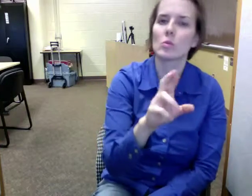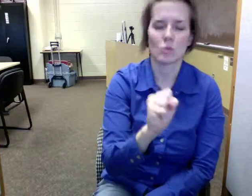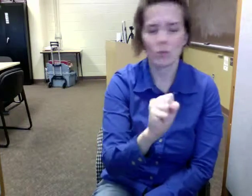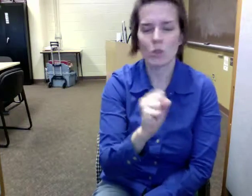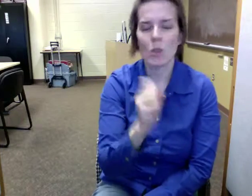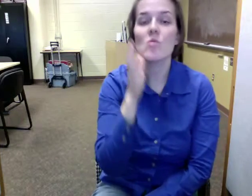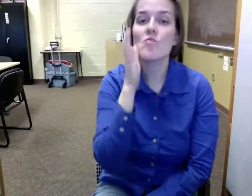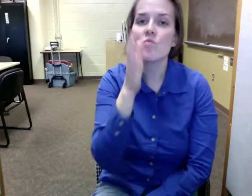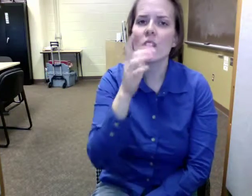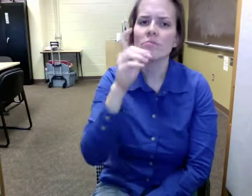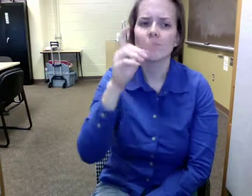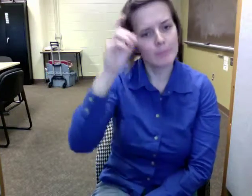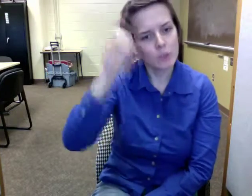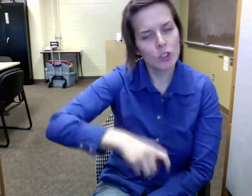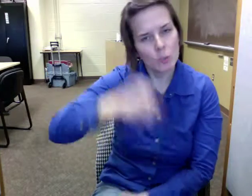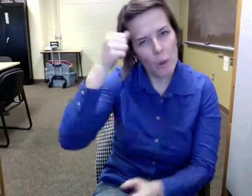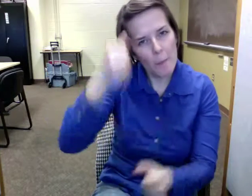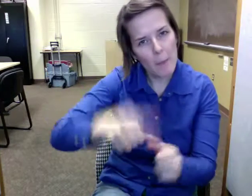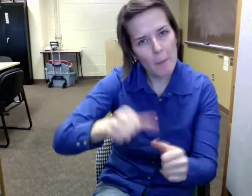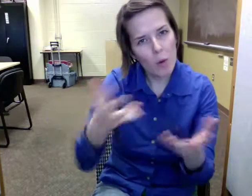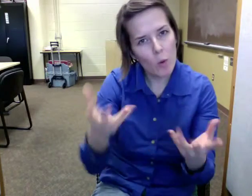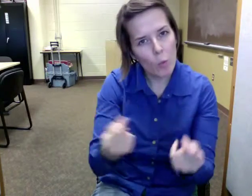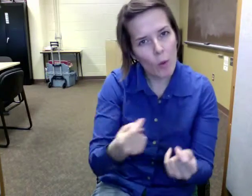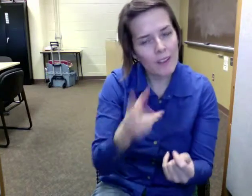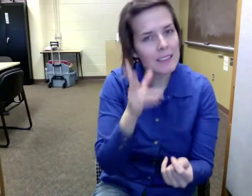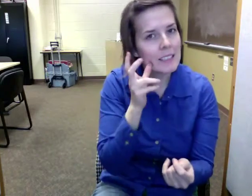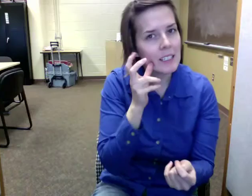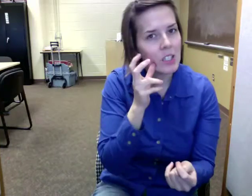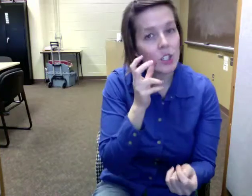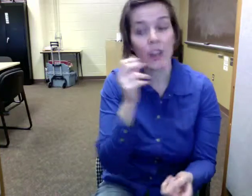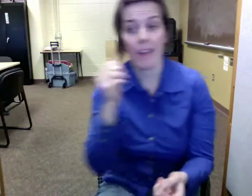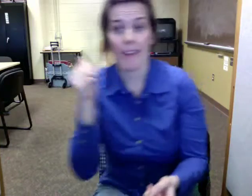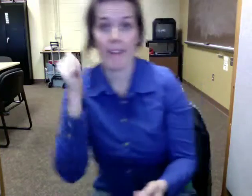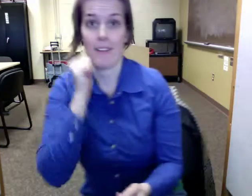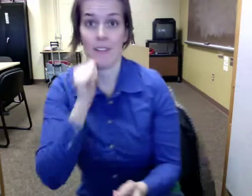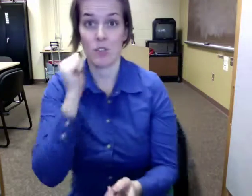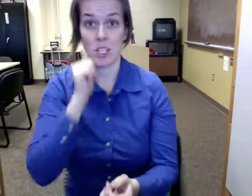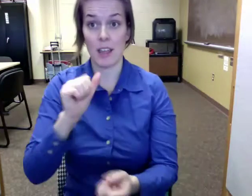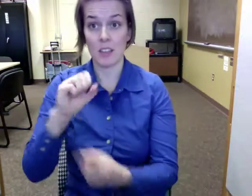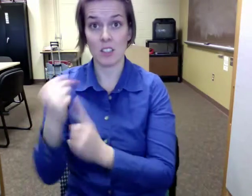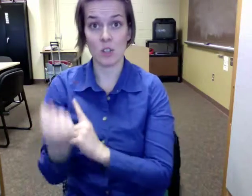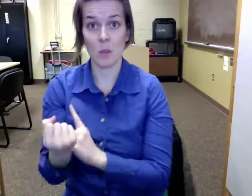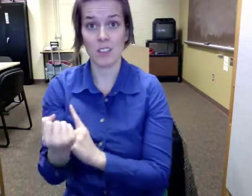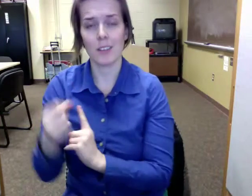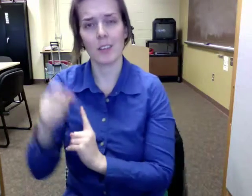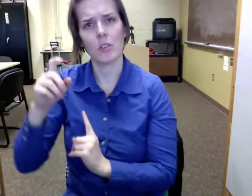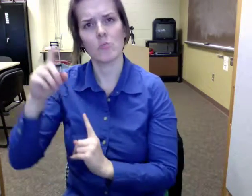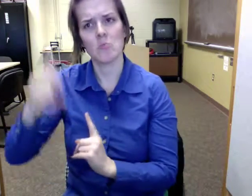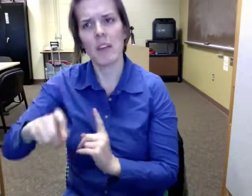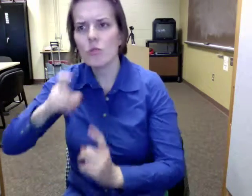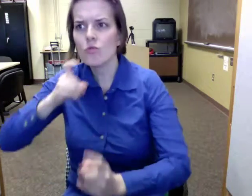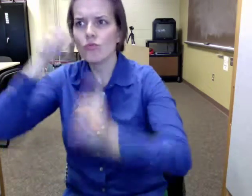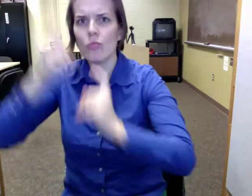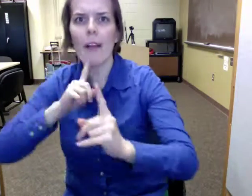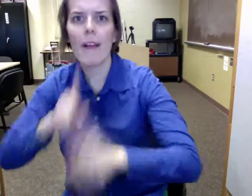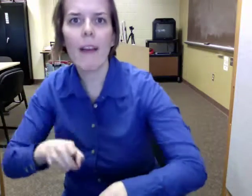listening situation, you need to react right at the moment. You don't need to take notes. You don't need to think